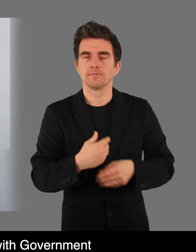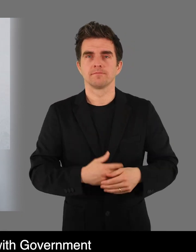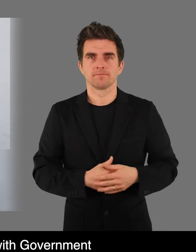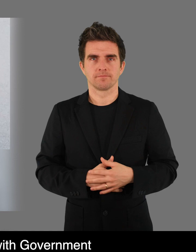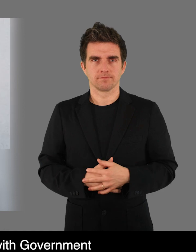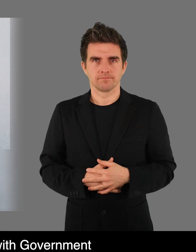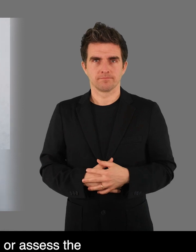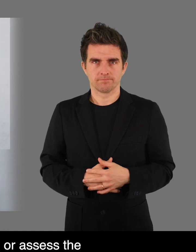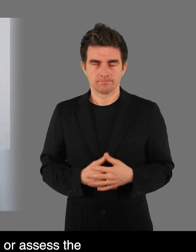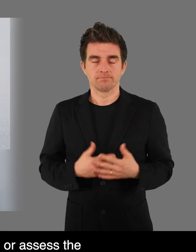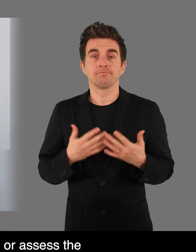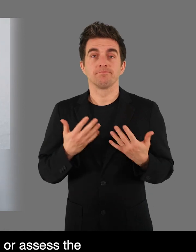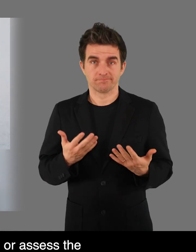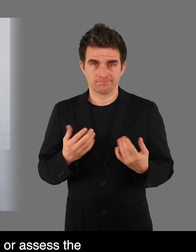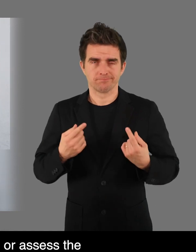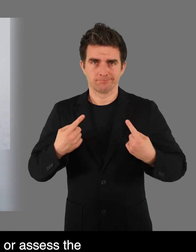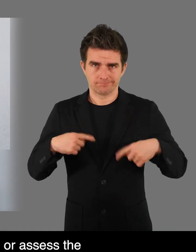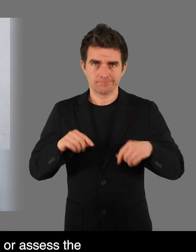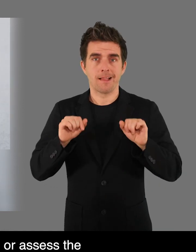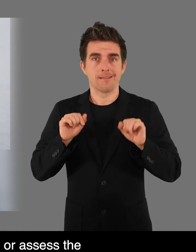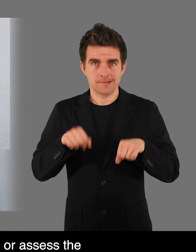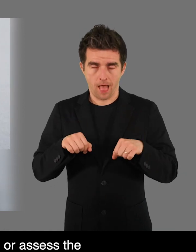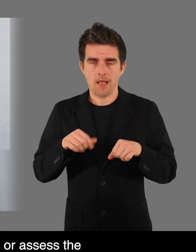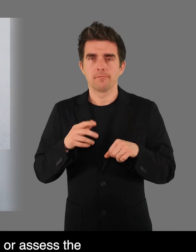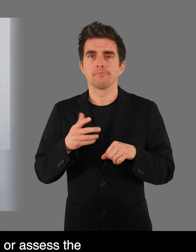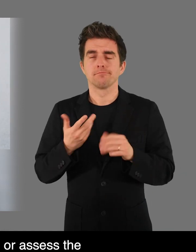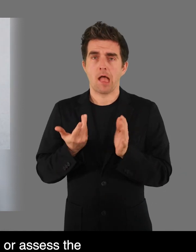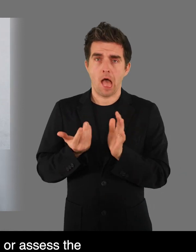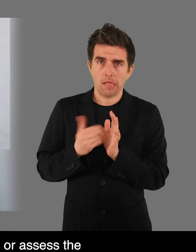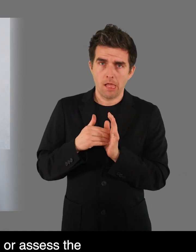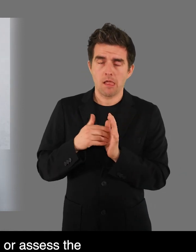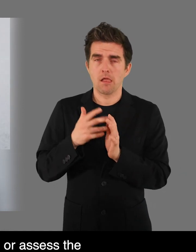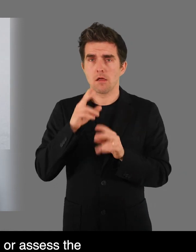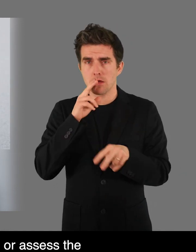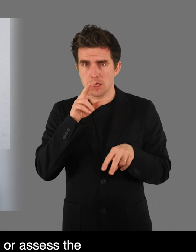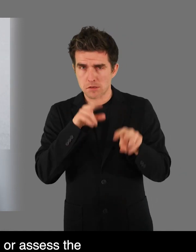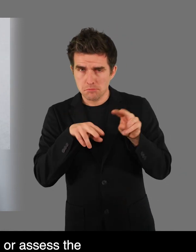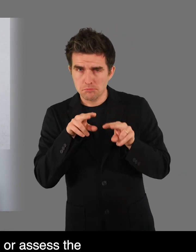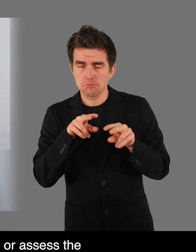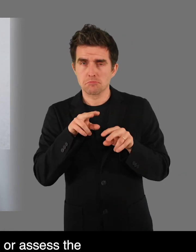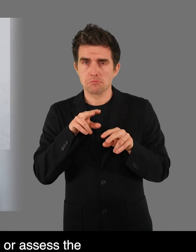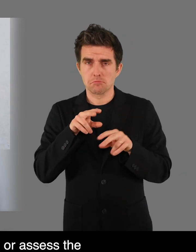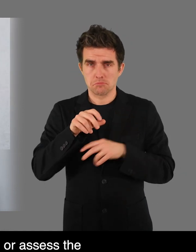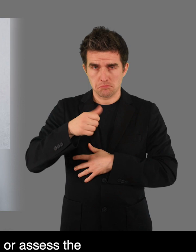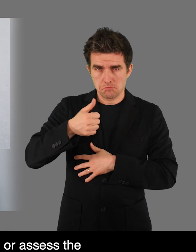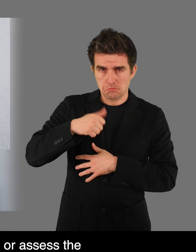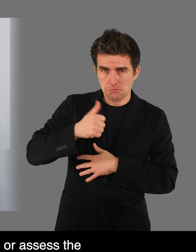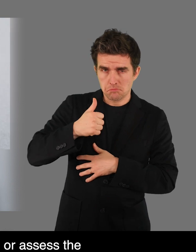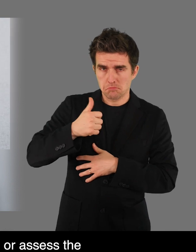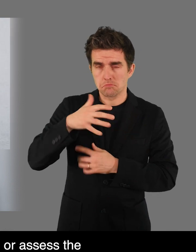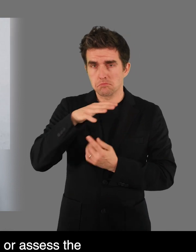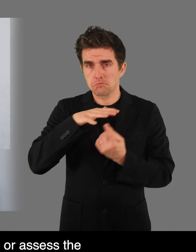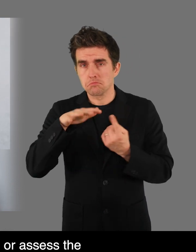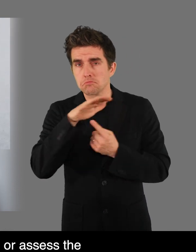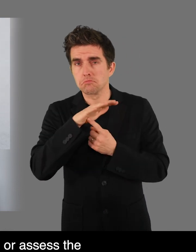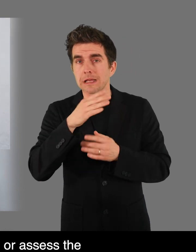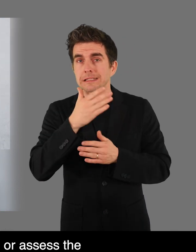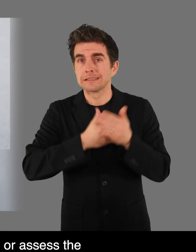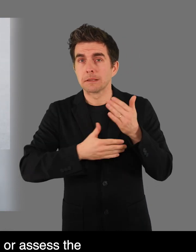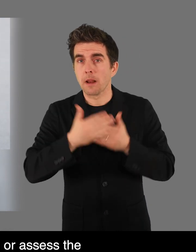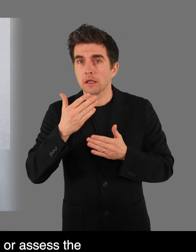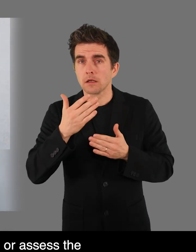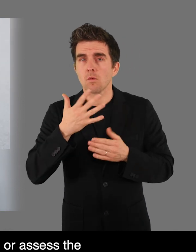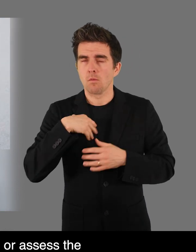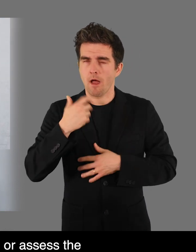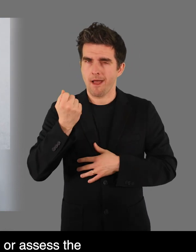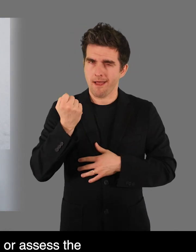inclusion. Also, we are able to again scan or assess the